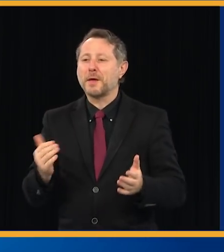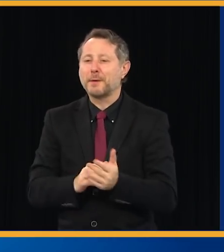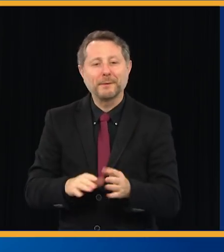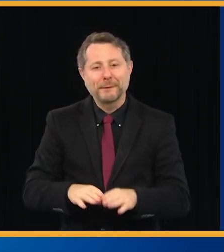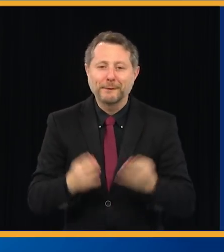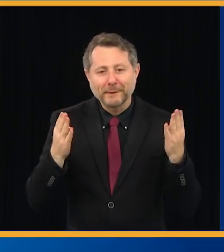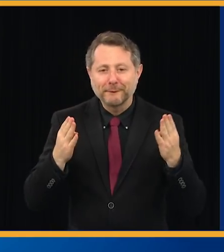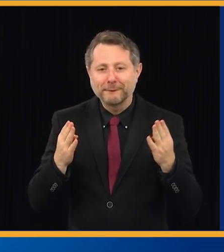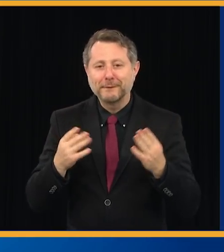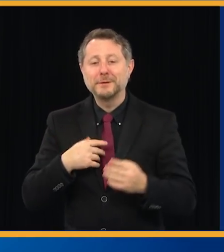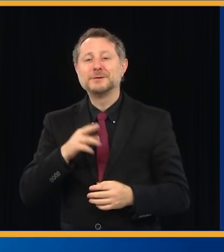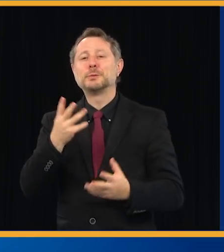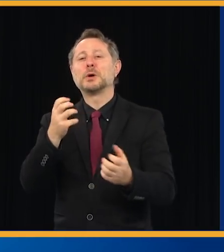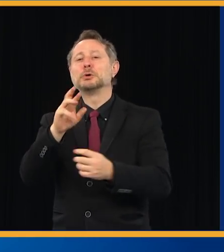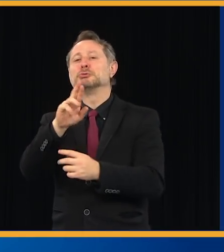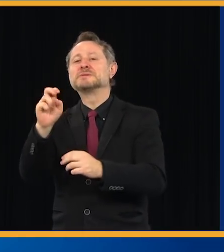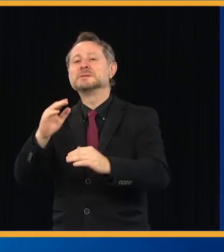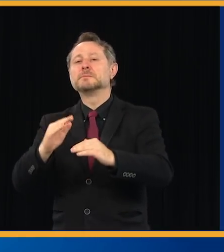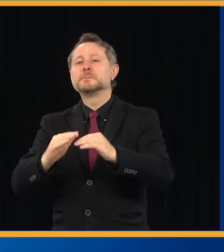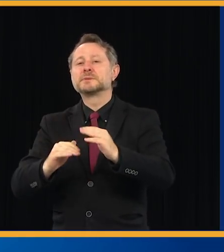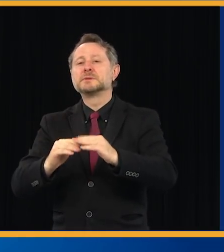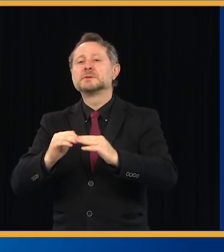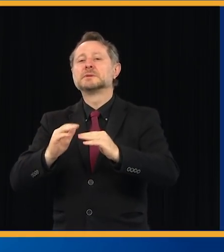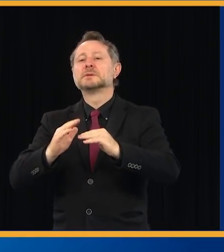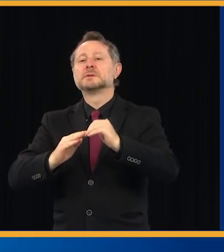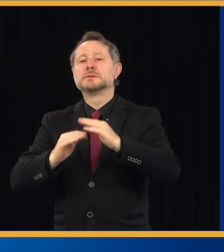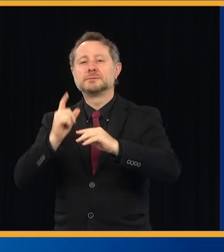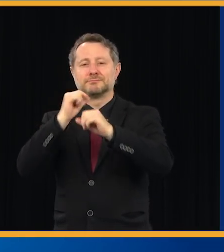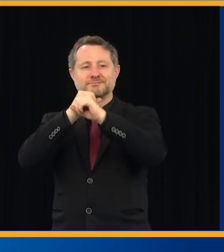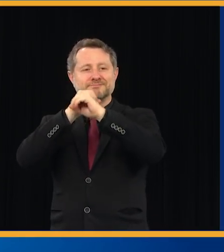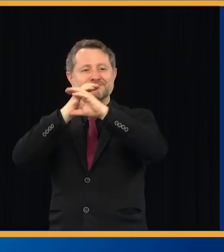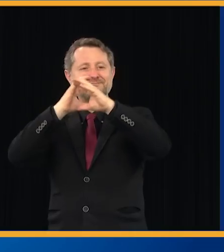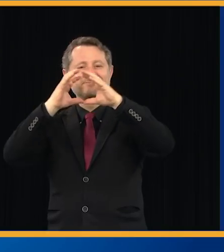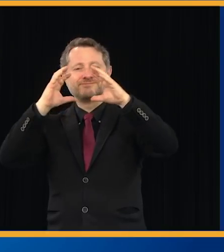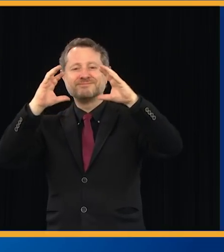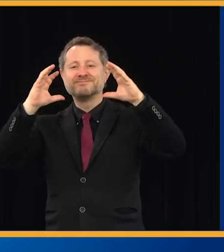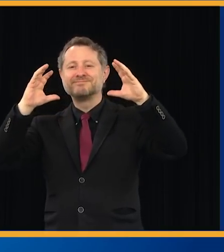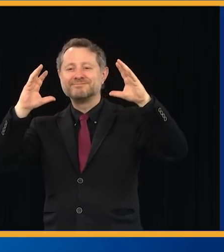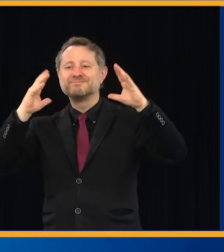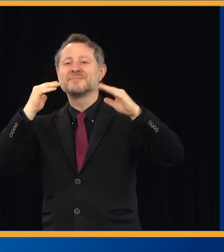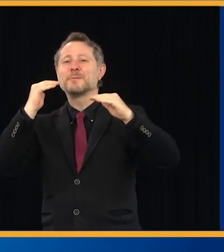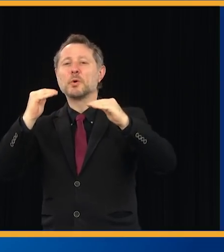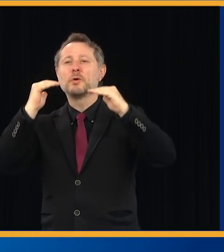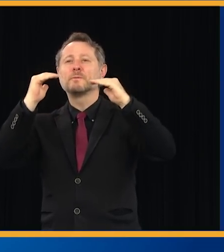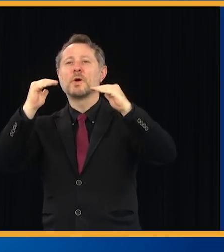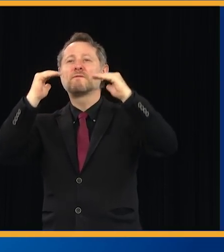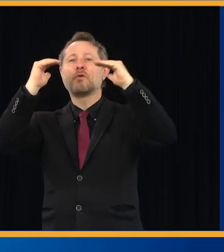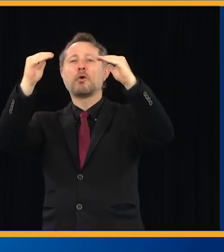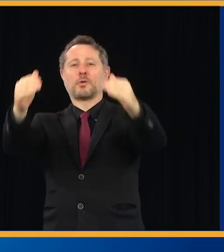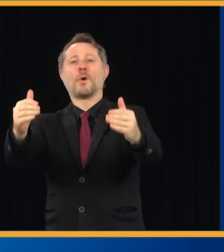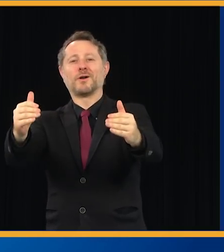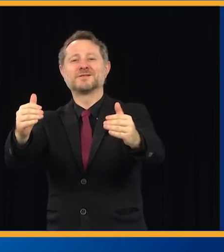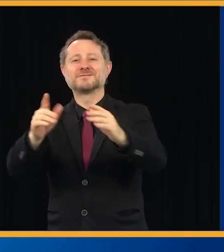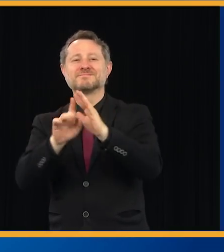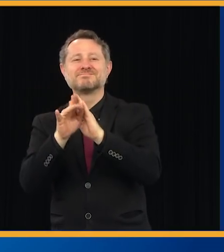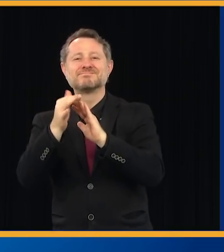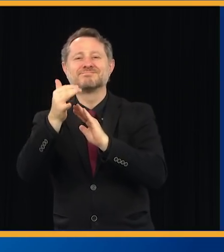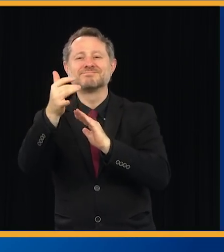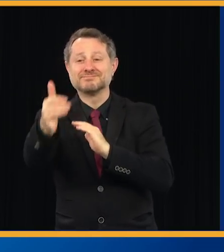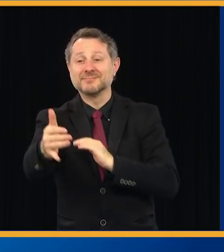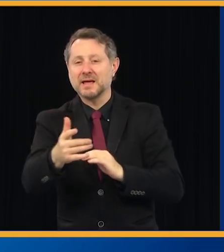literally about reimagining and moving the state forward at this moment. And we want to do that. How do we come up with a